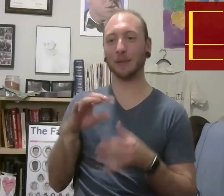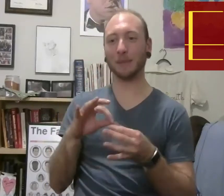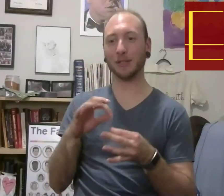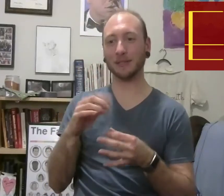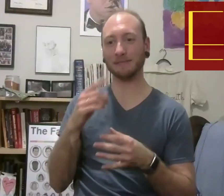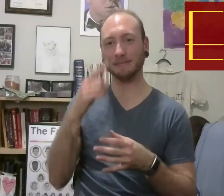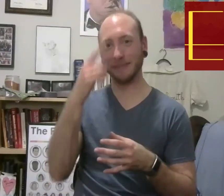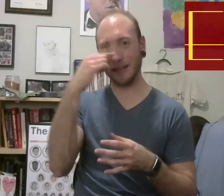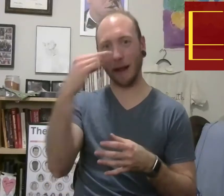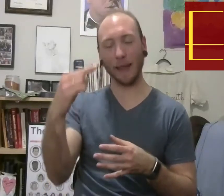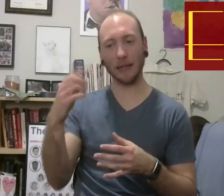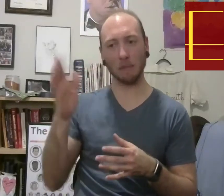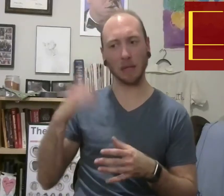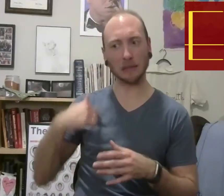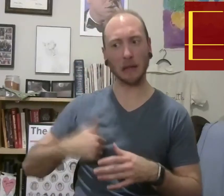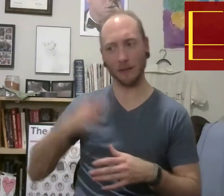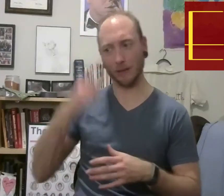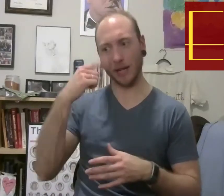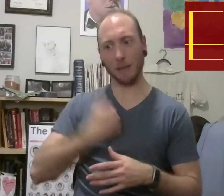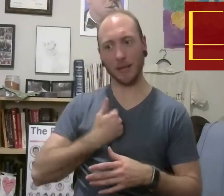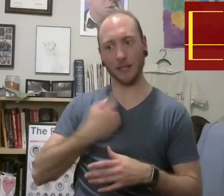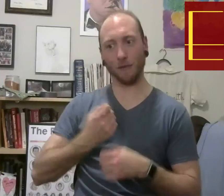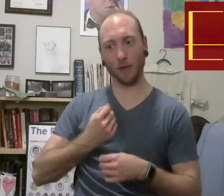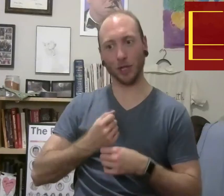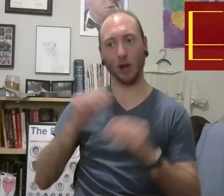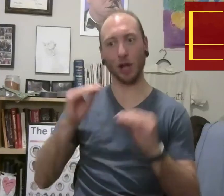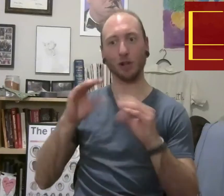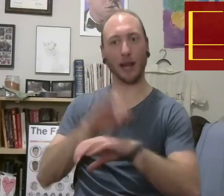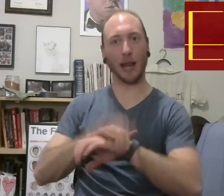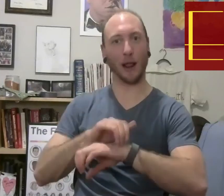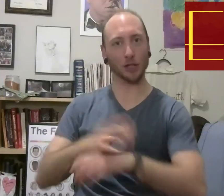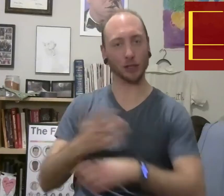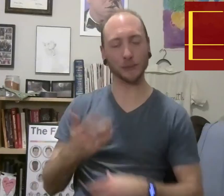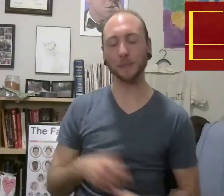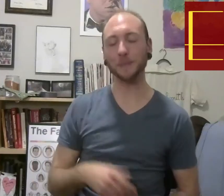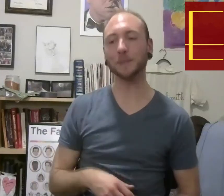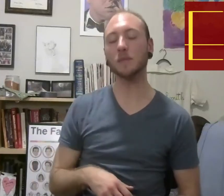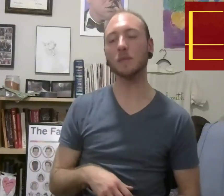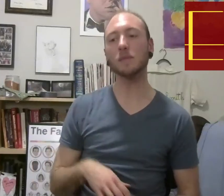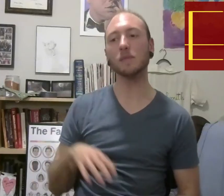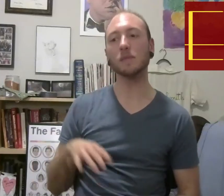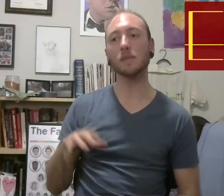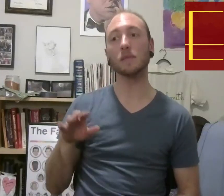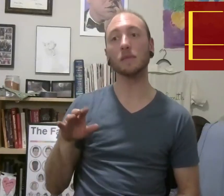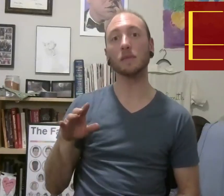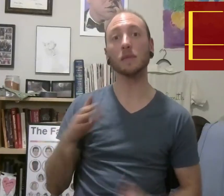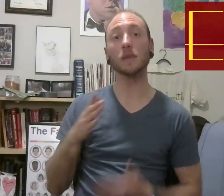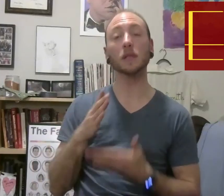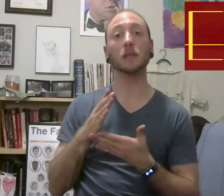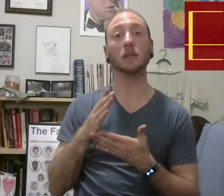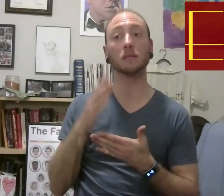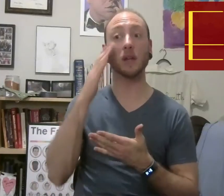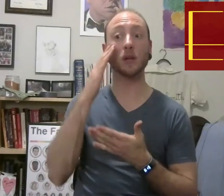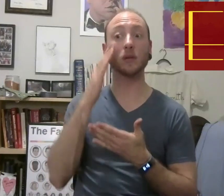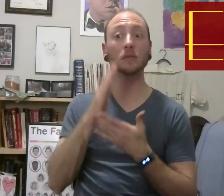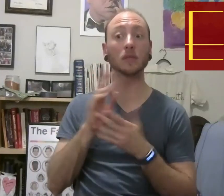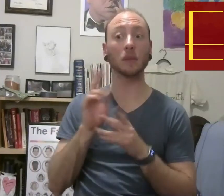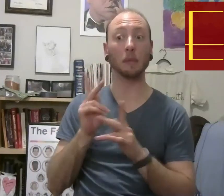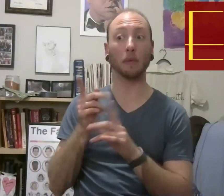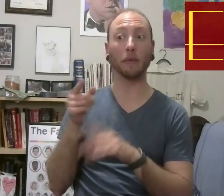for a year teaching English, and knew some people there who were alcoholics. There was a